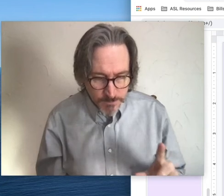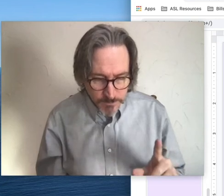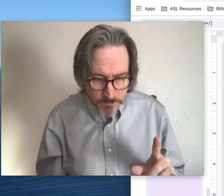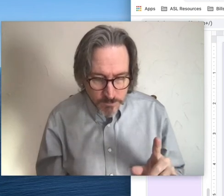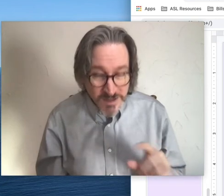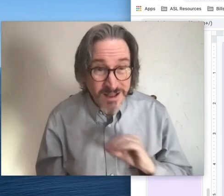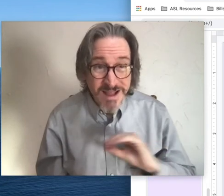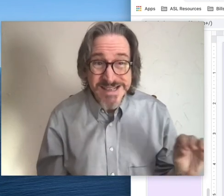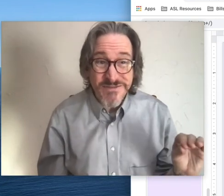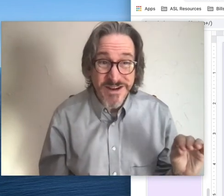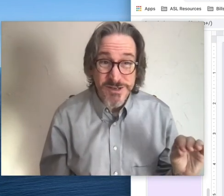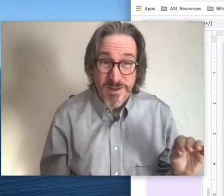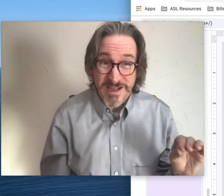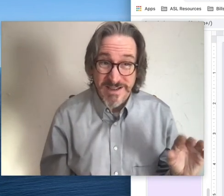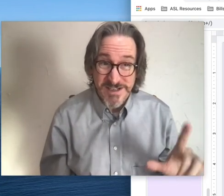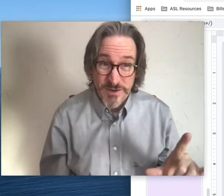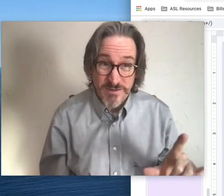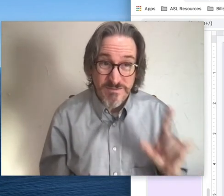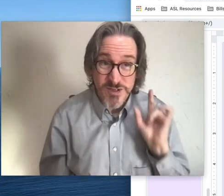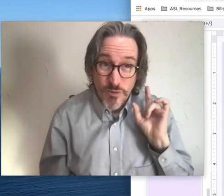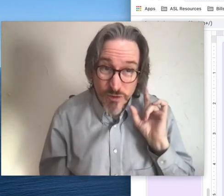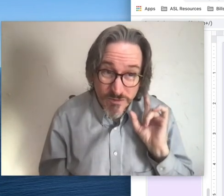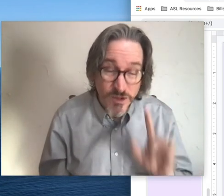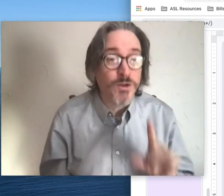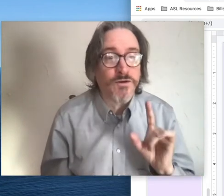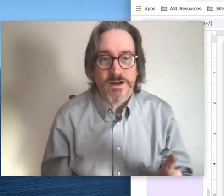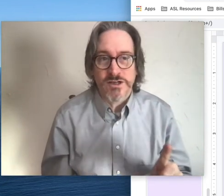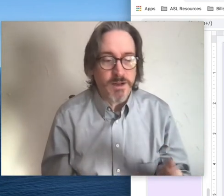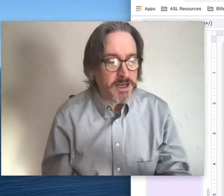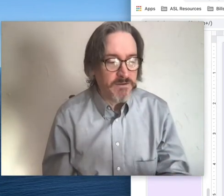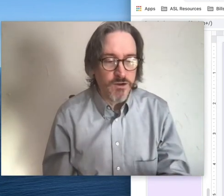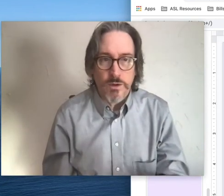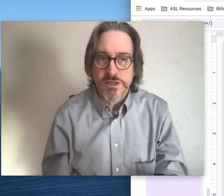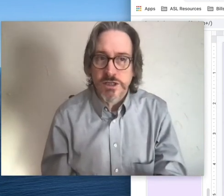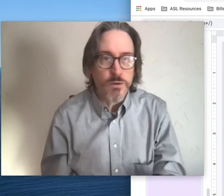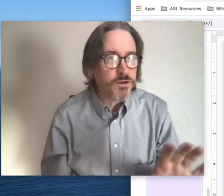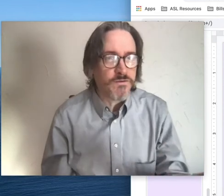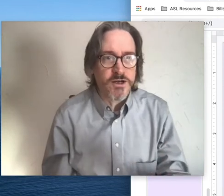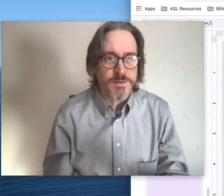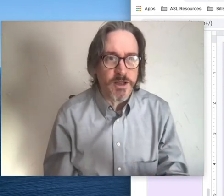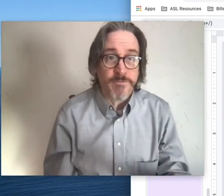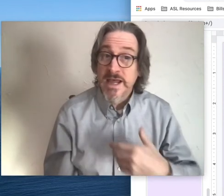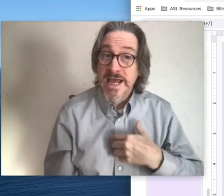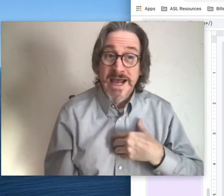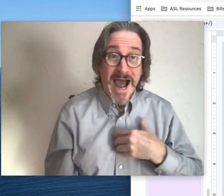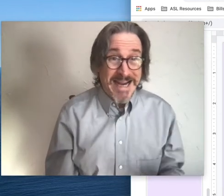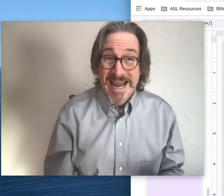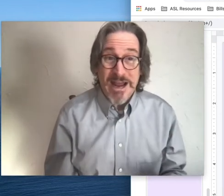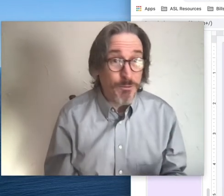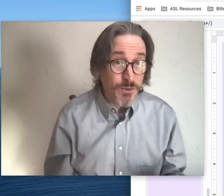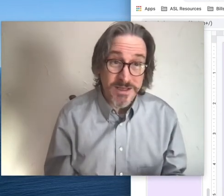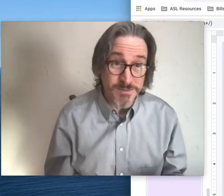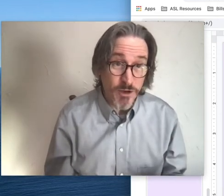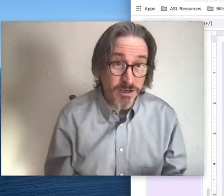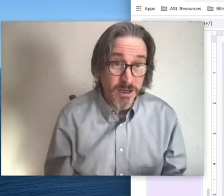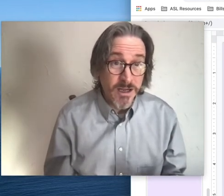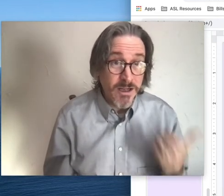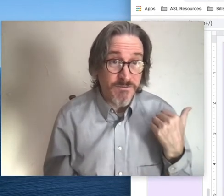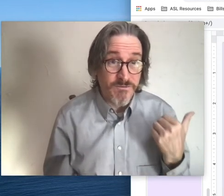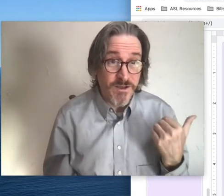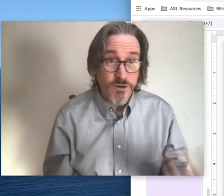about: lots of fingerspelling in this unit. So review your fingerspelling. If you are slow with your fingerspelling, I can't help you at this